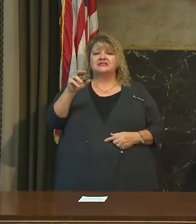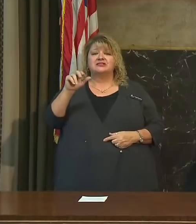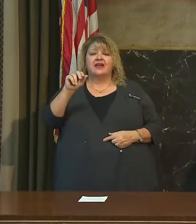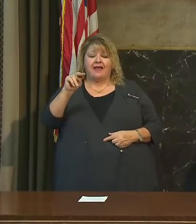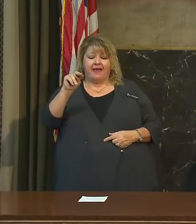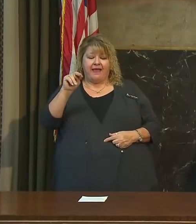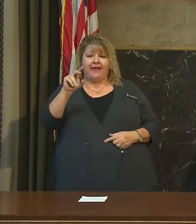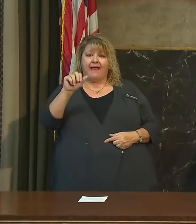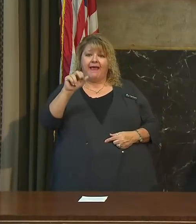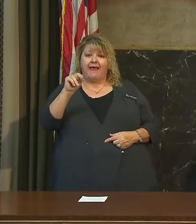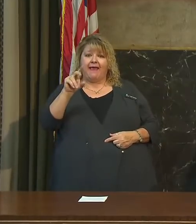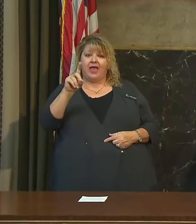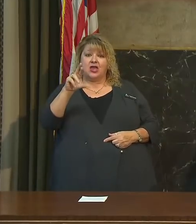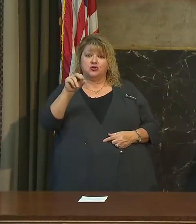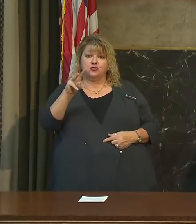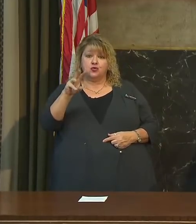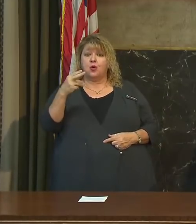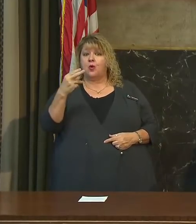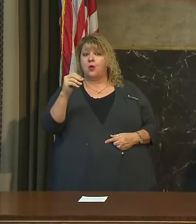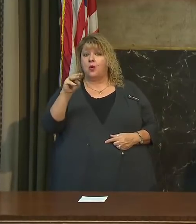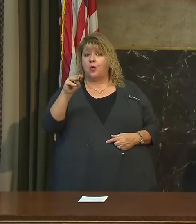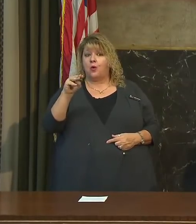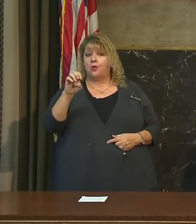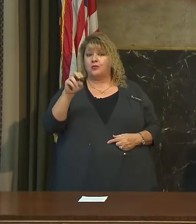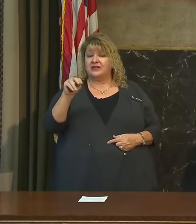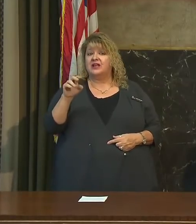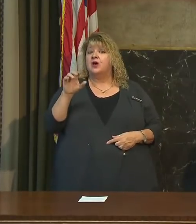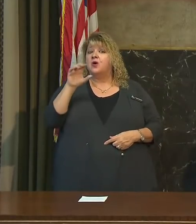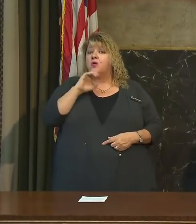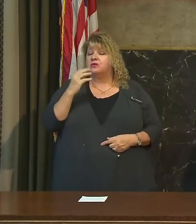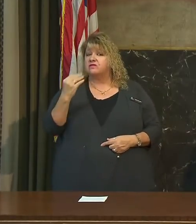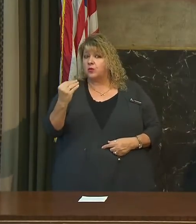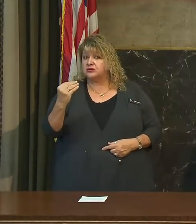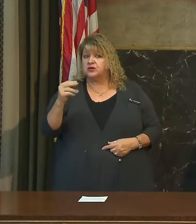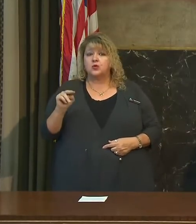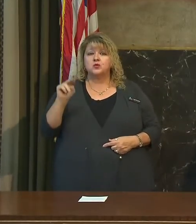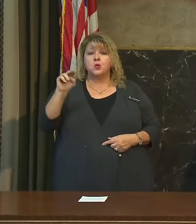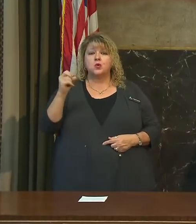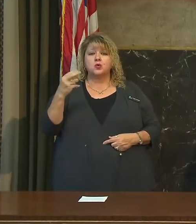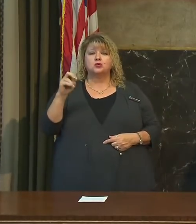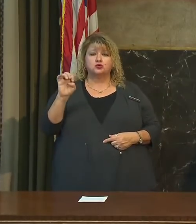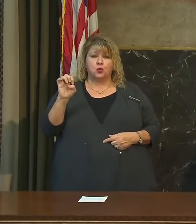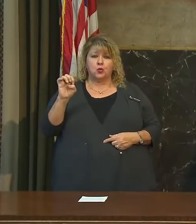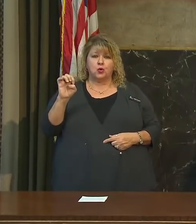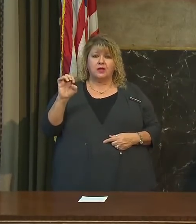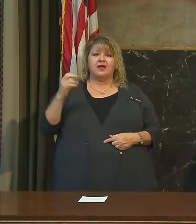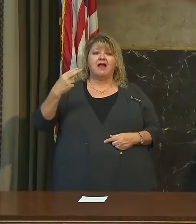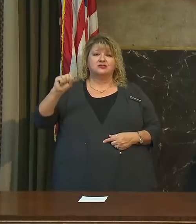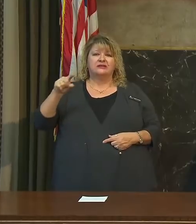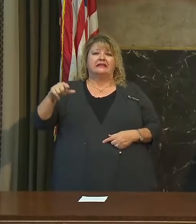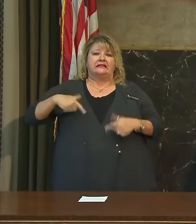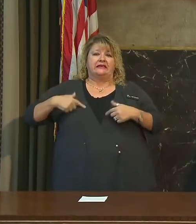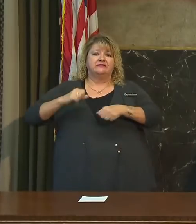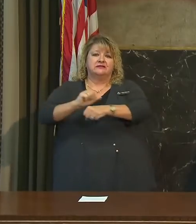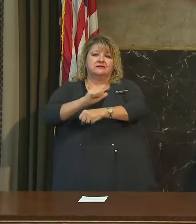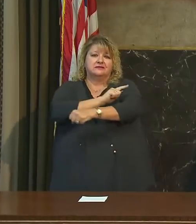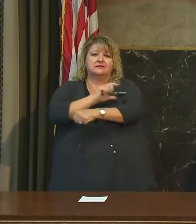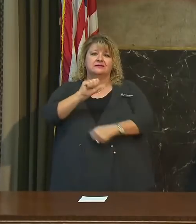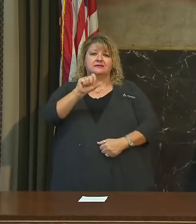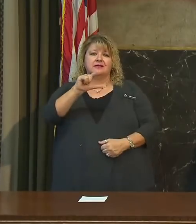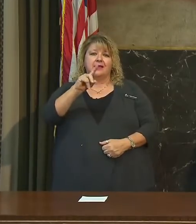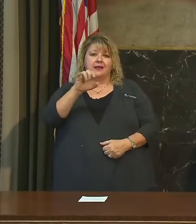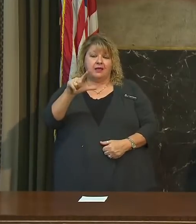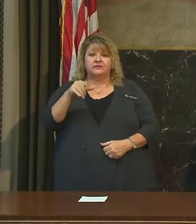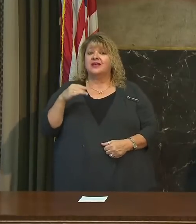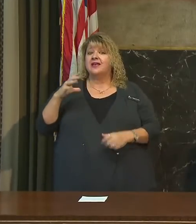a 14-year-old, soon-to-be freshman at North Shore High School. He lives in Slidell, and he was the winner of the